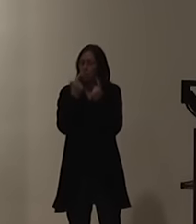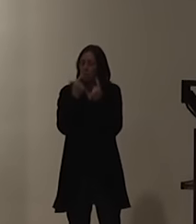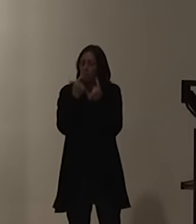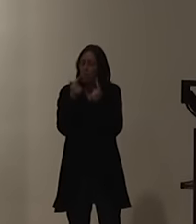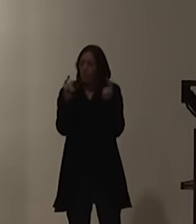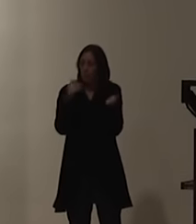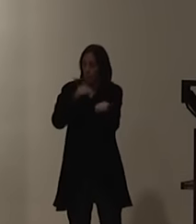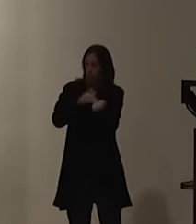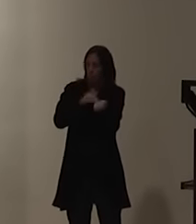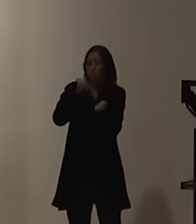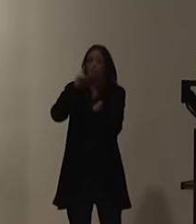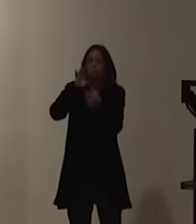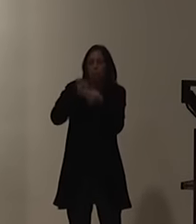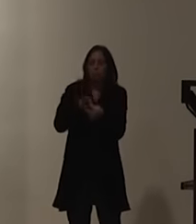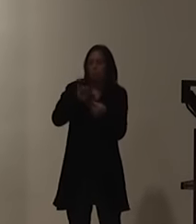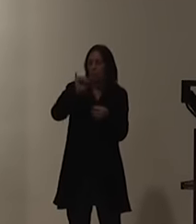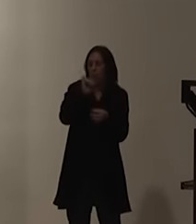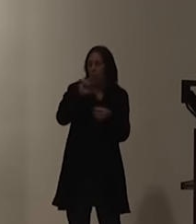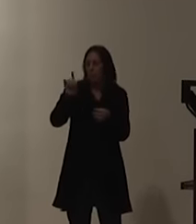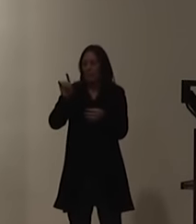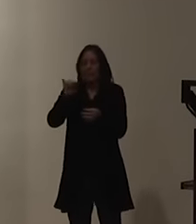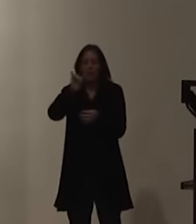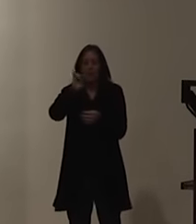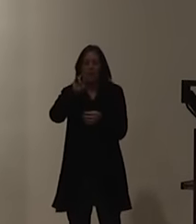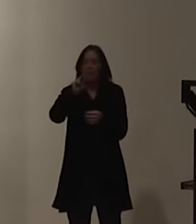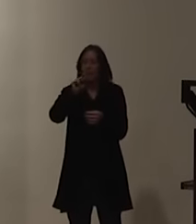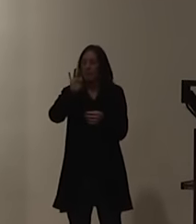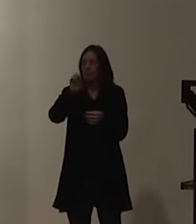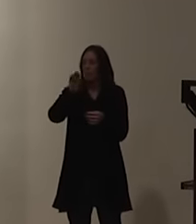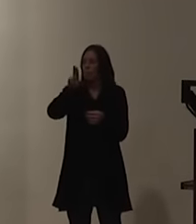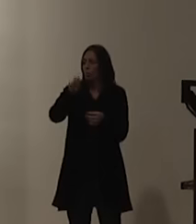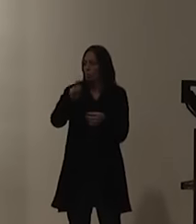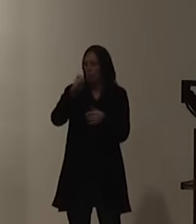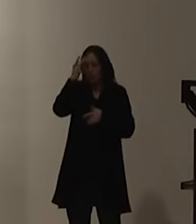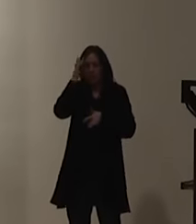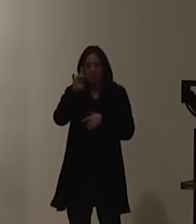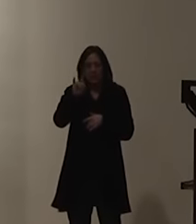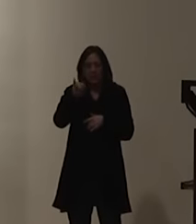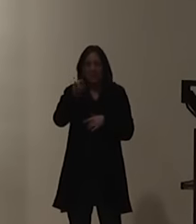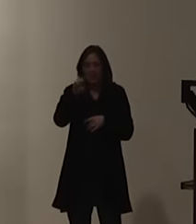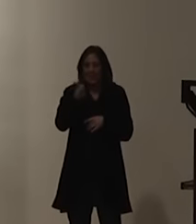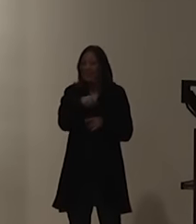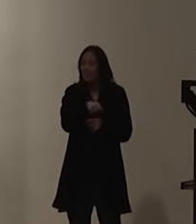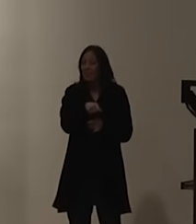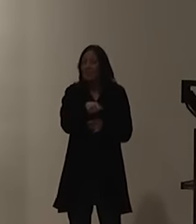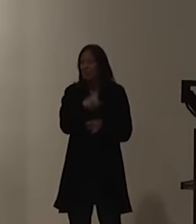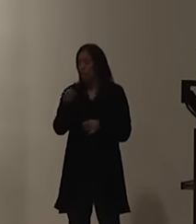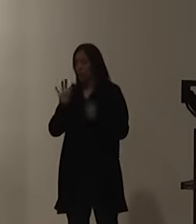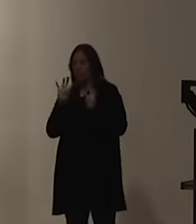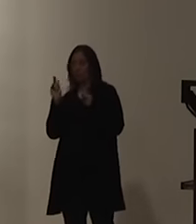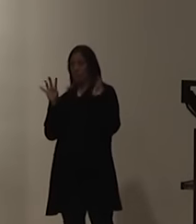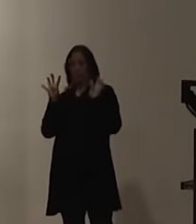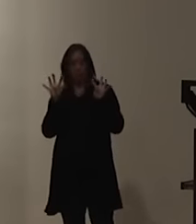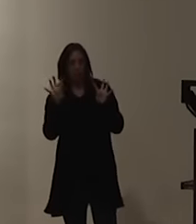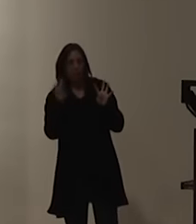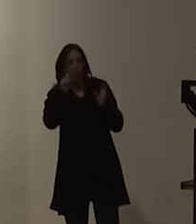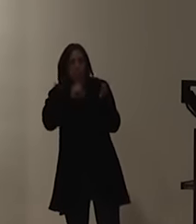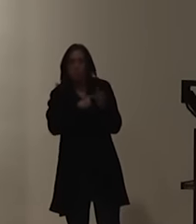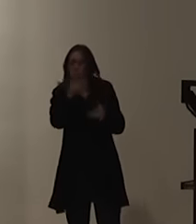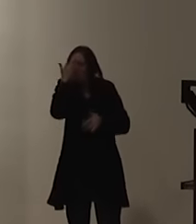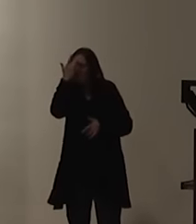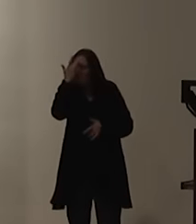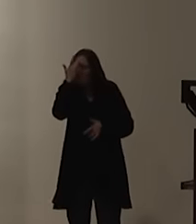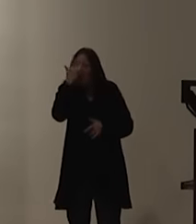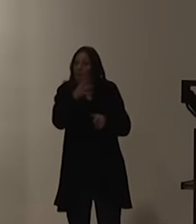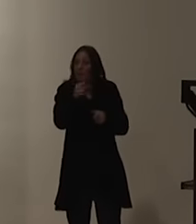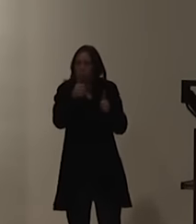right? And I'm sure the government said, you can't let him die. We have to get him airlifted out of here. Didn't happen. It's another ugly